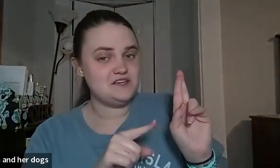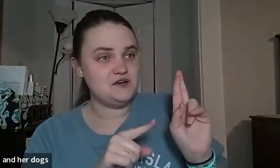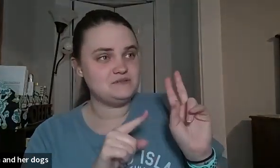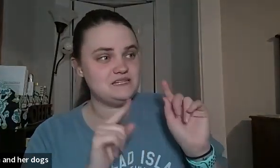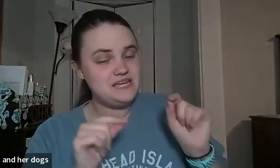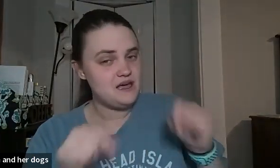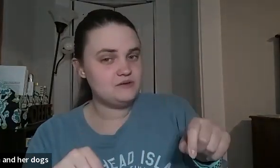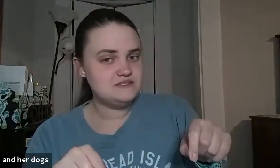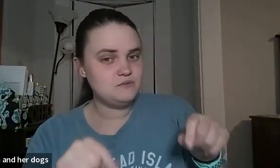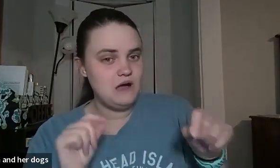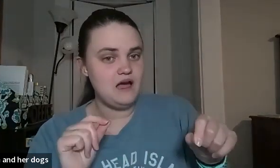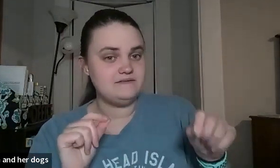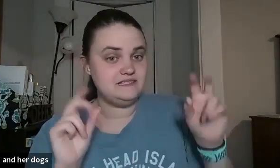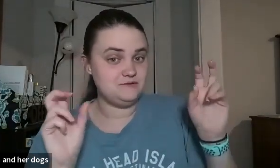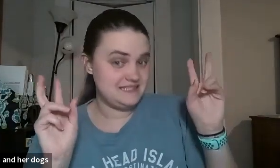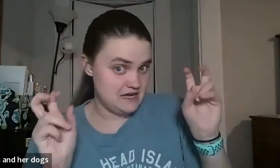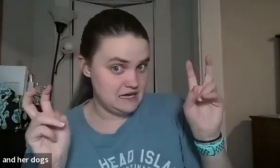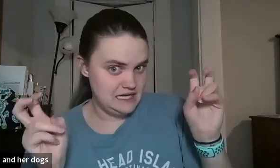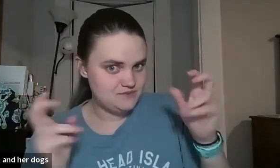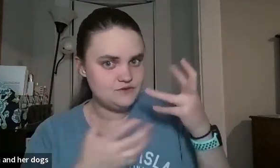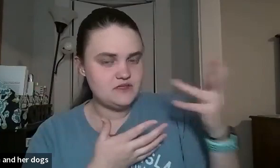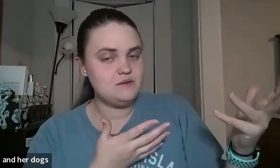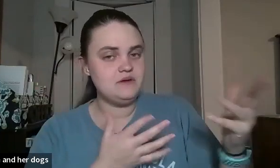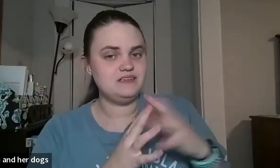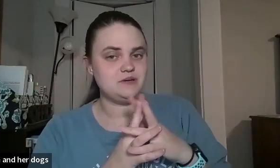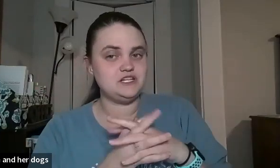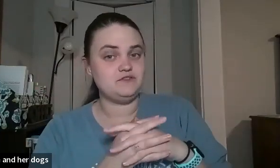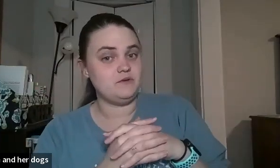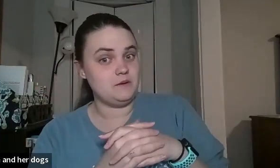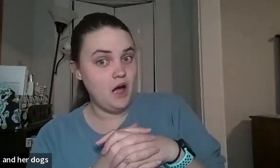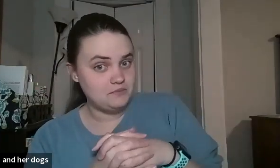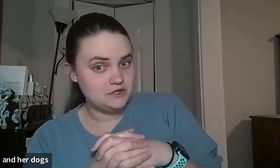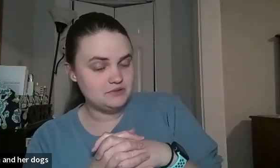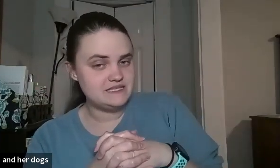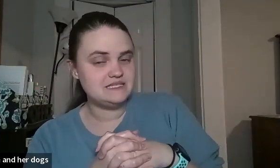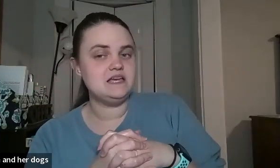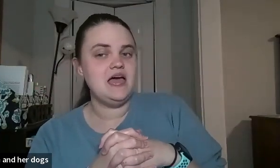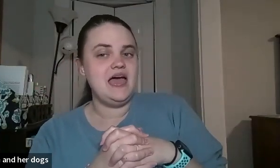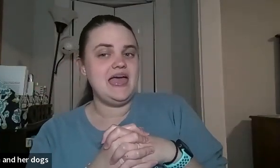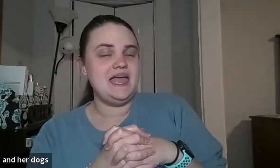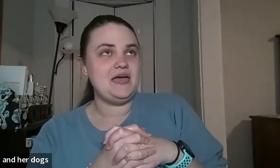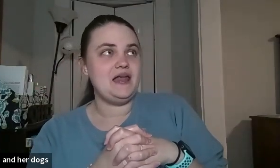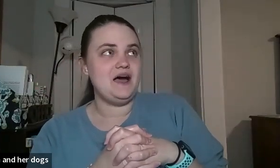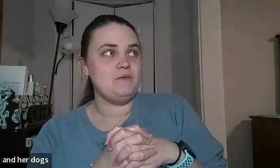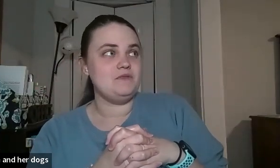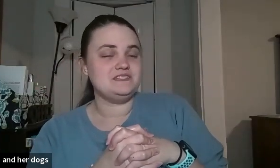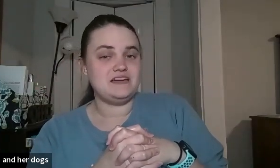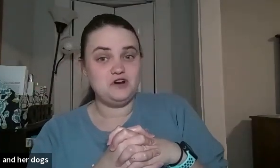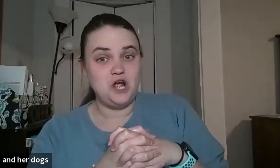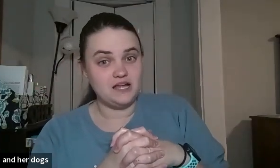So some towns will have different sign names for them, especially if they're very popular places. And the sign for